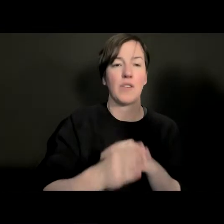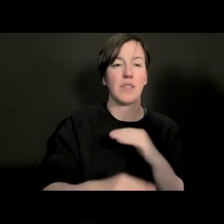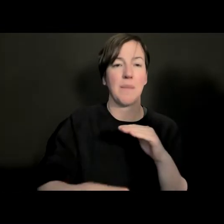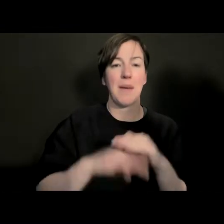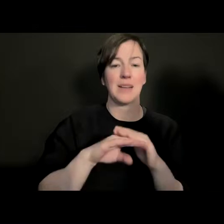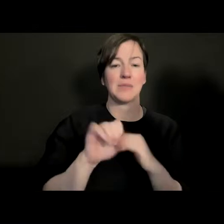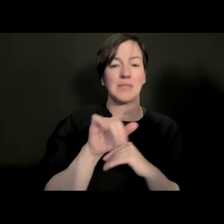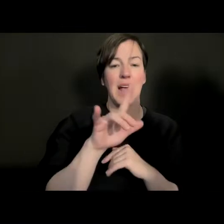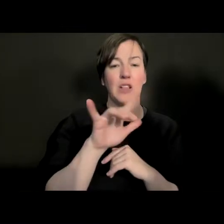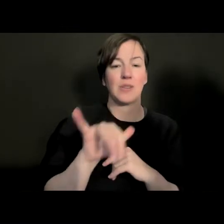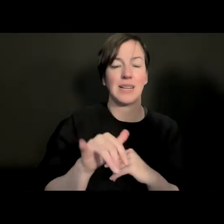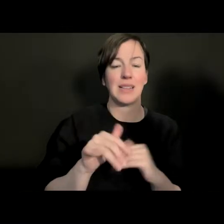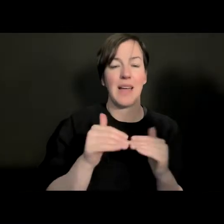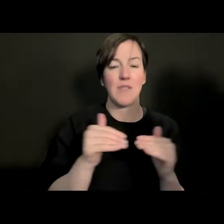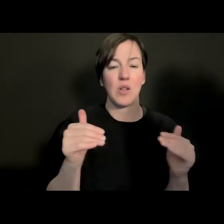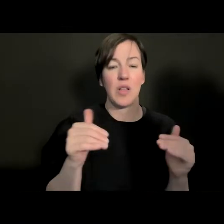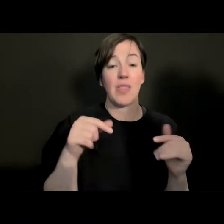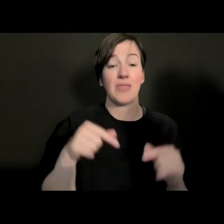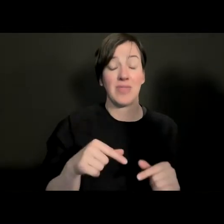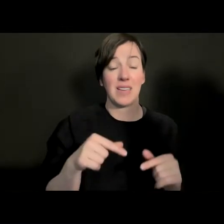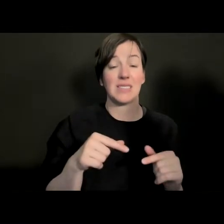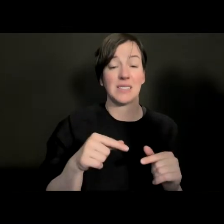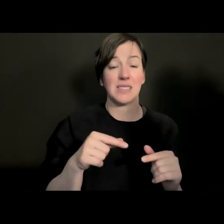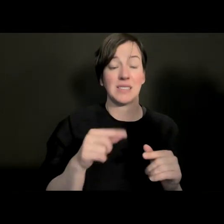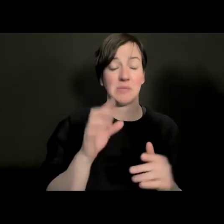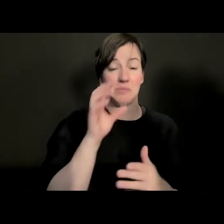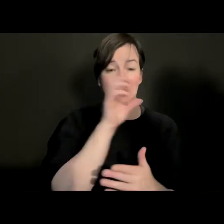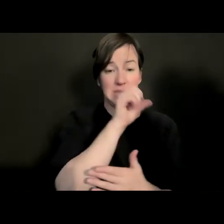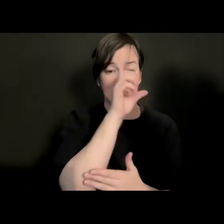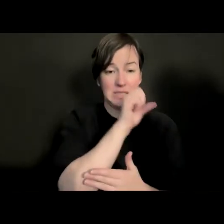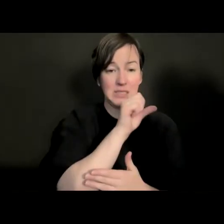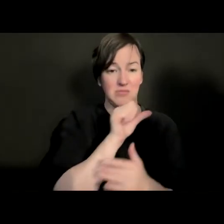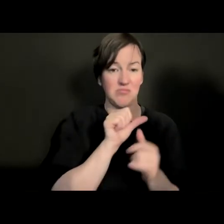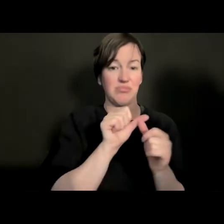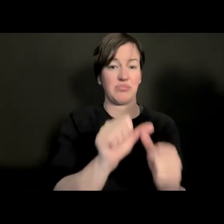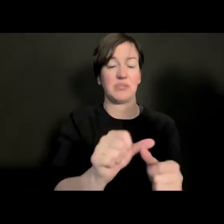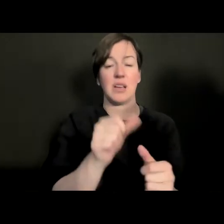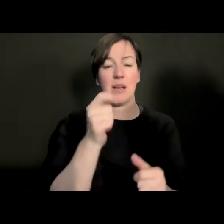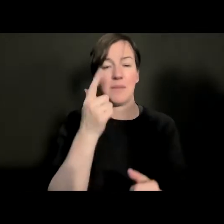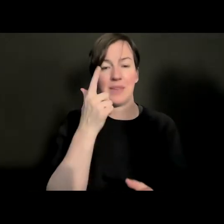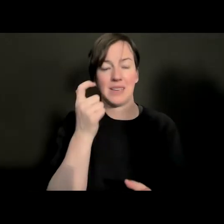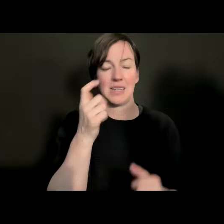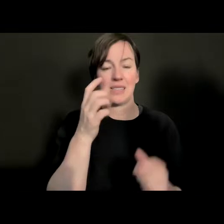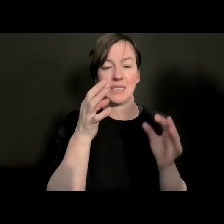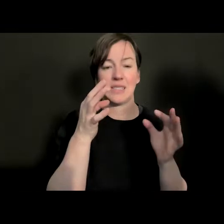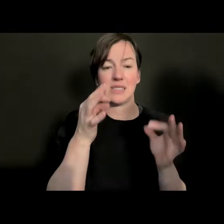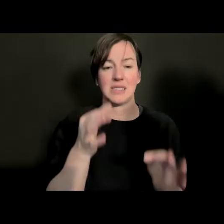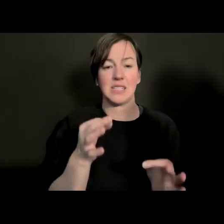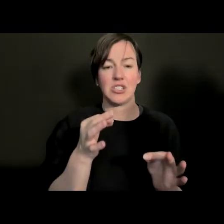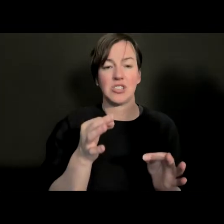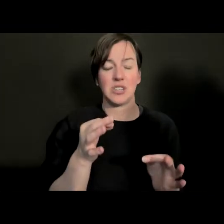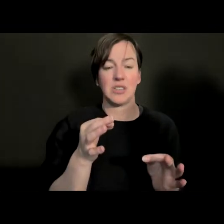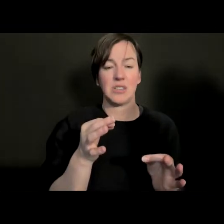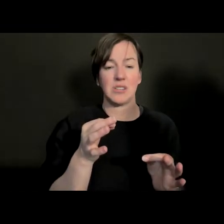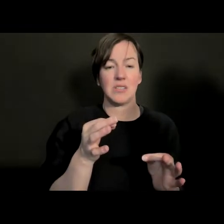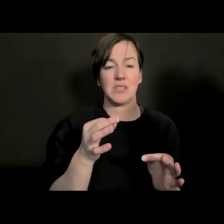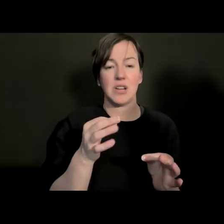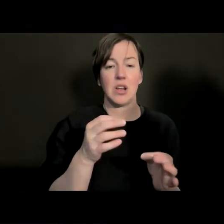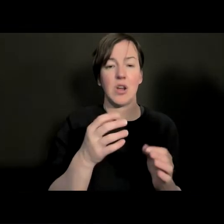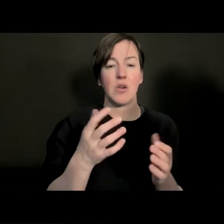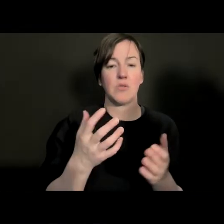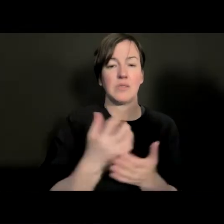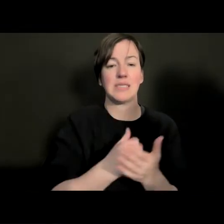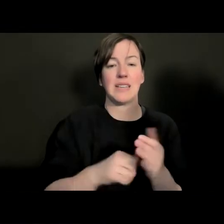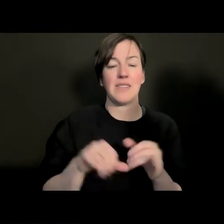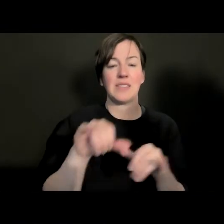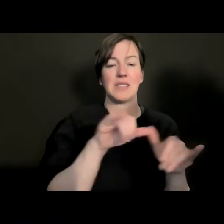salary level. This disparity has continued simply because the position has received the same annual raise percentage